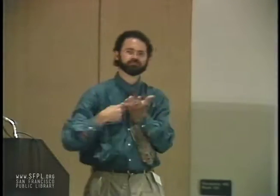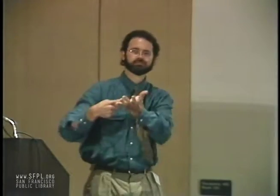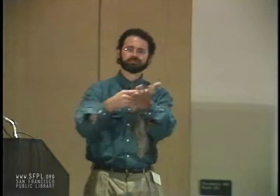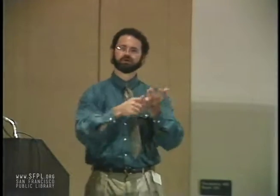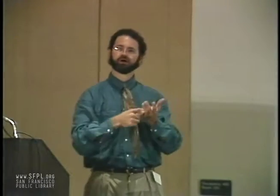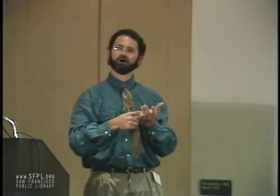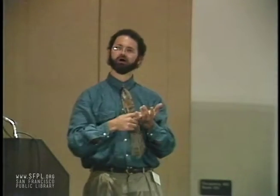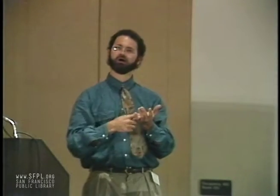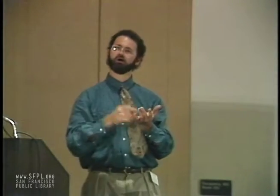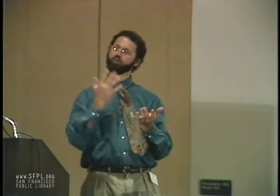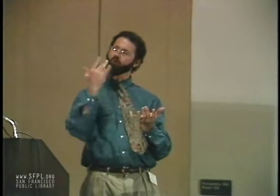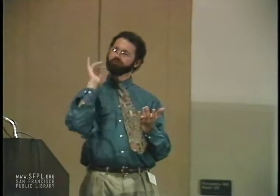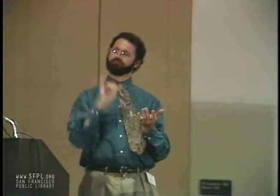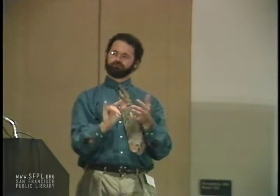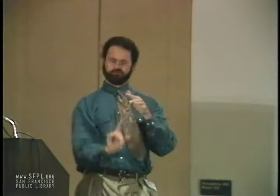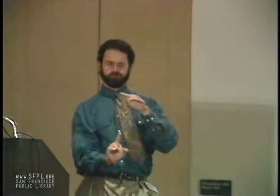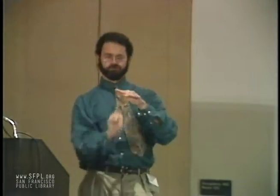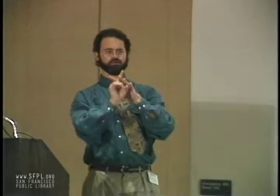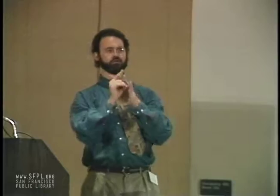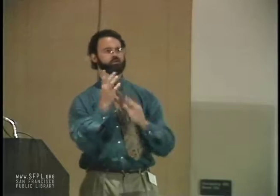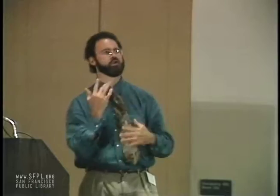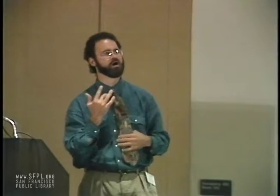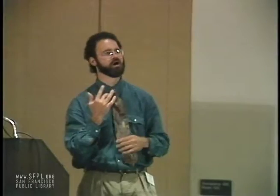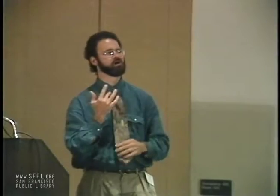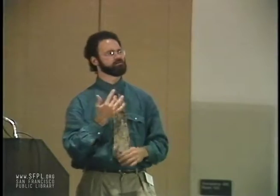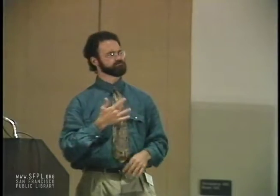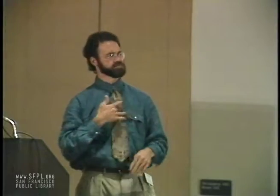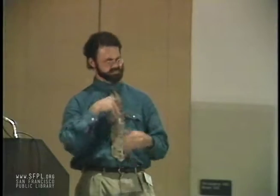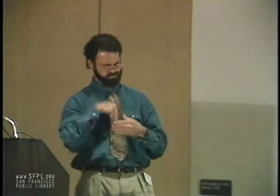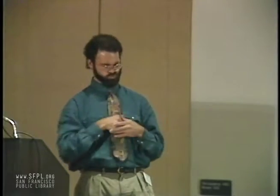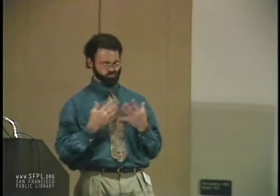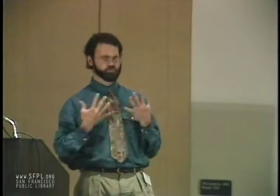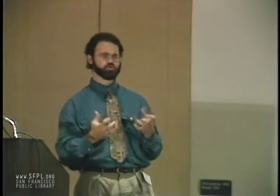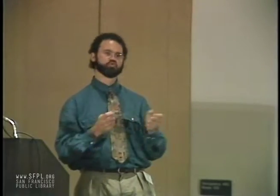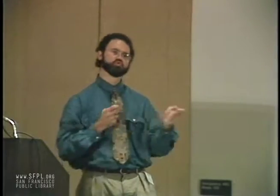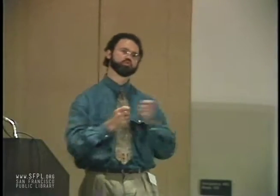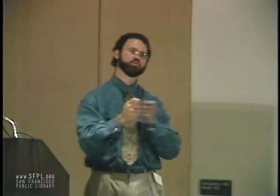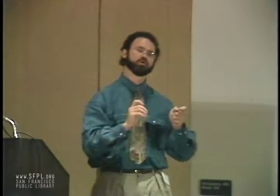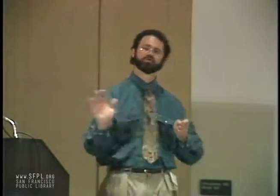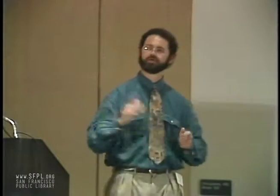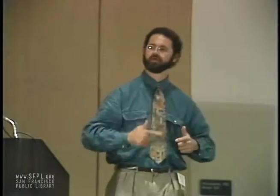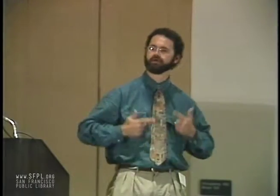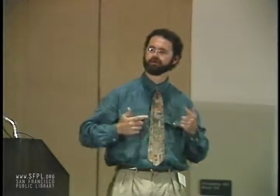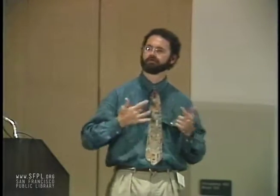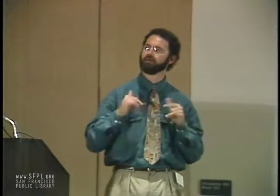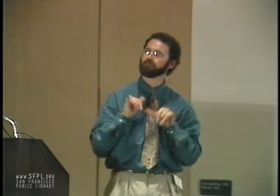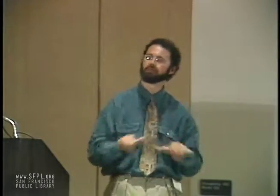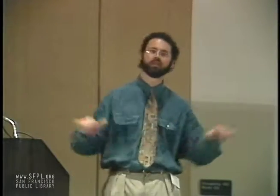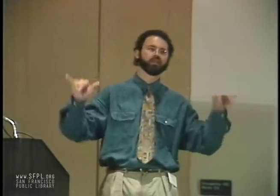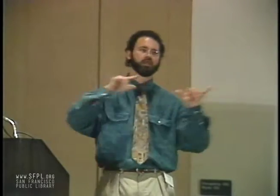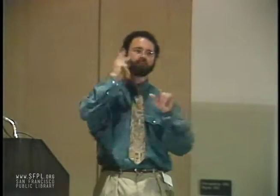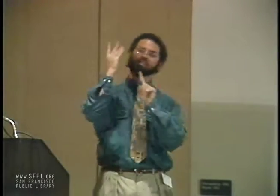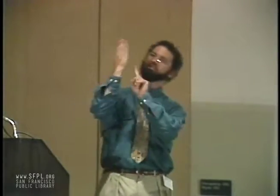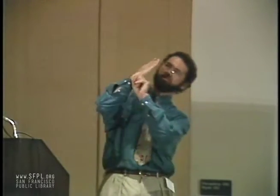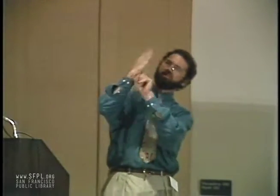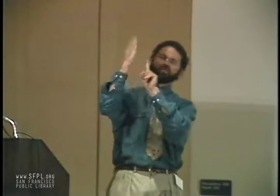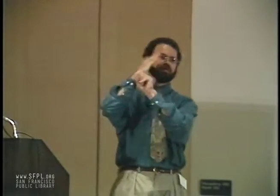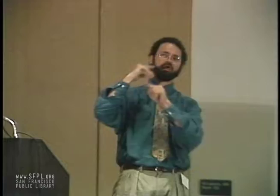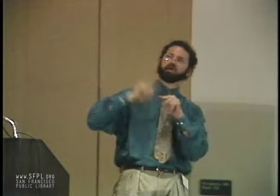people. His vision was for this kind of experience. And the reason that this even came up came out of a desire for